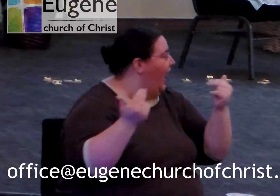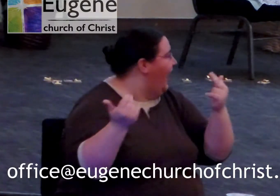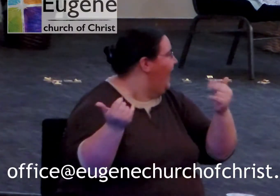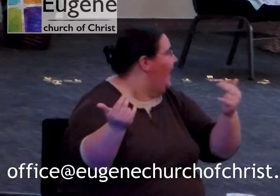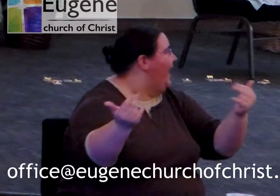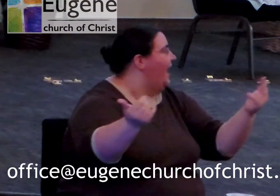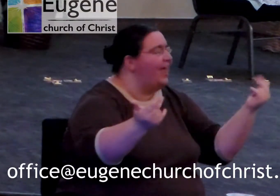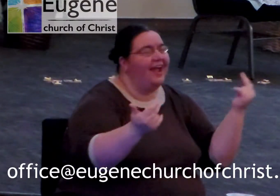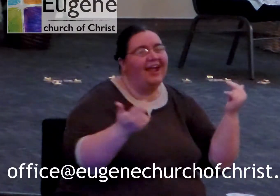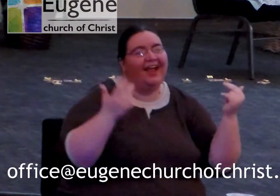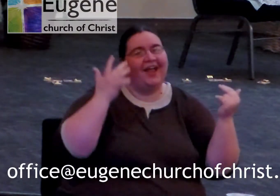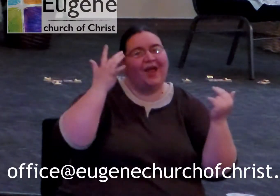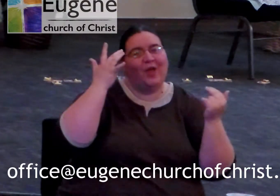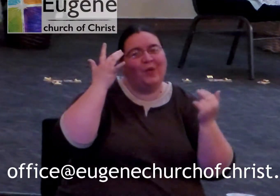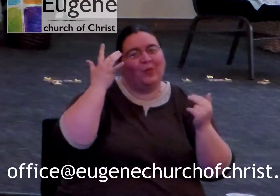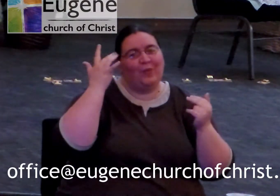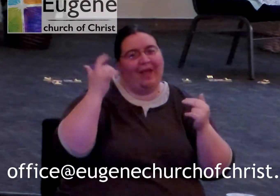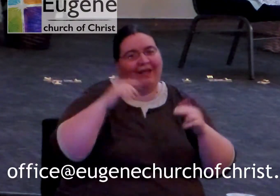Okay.